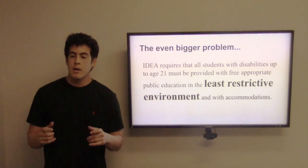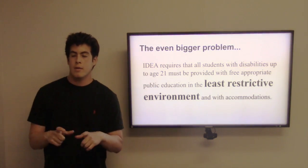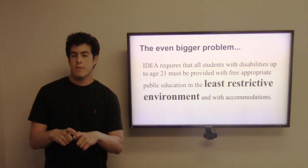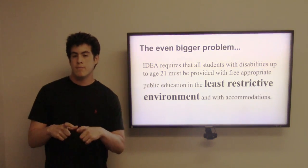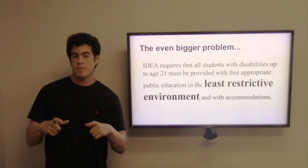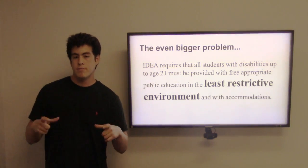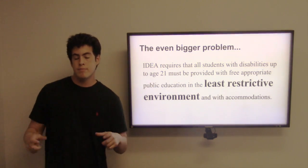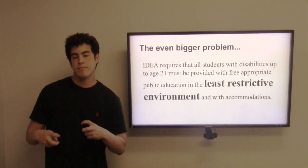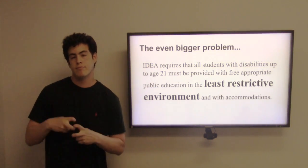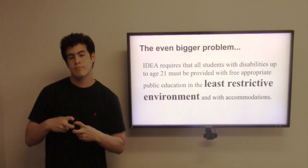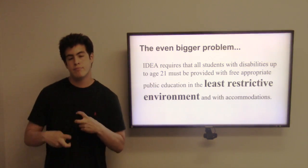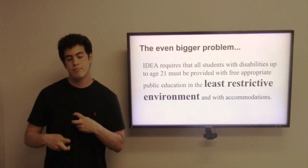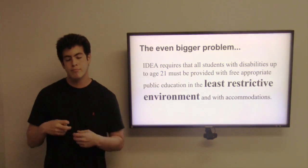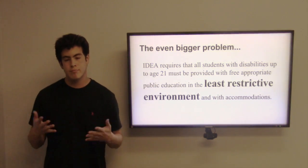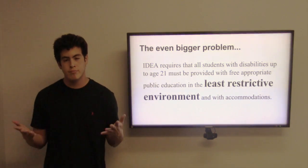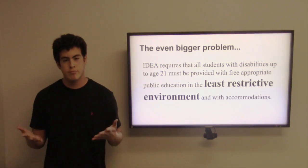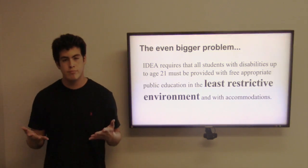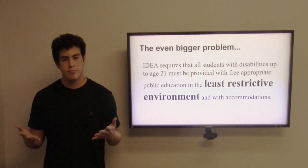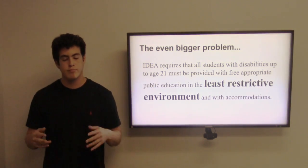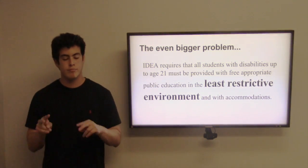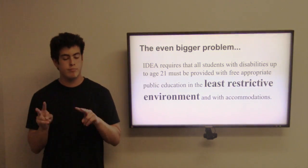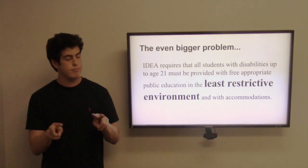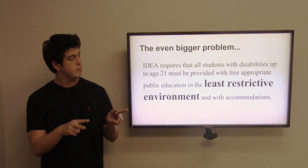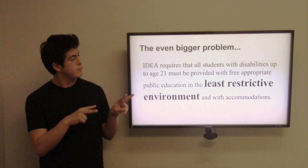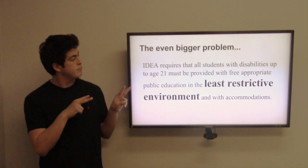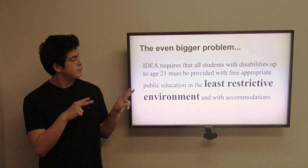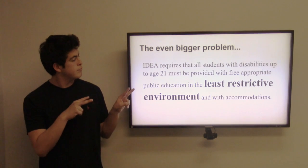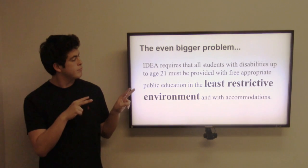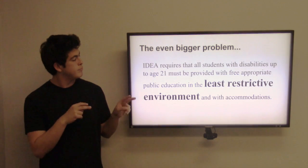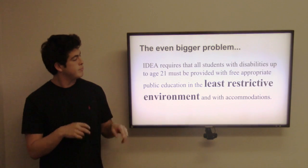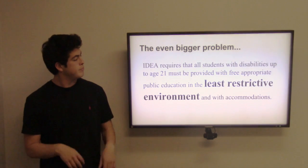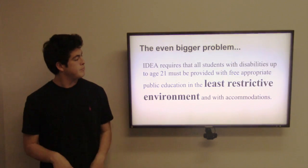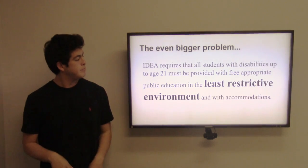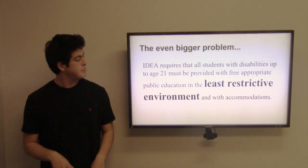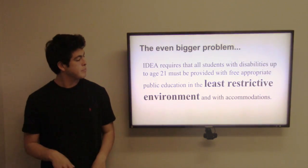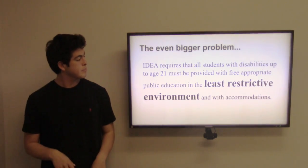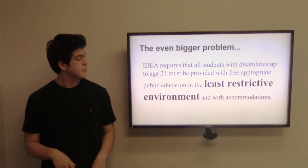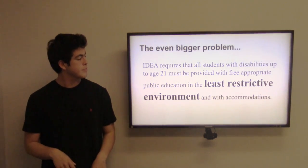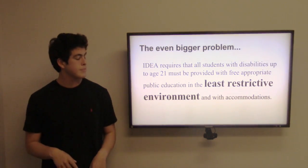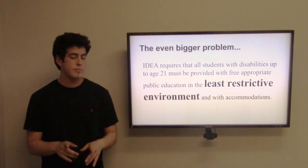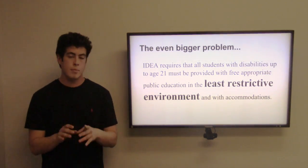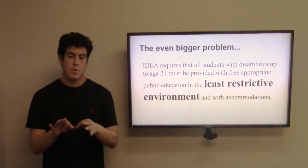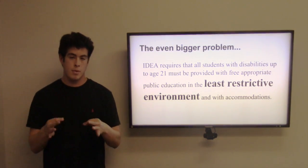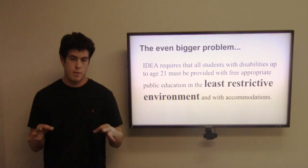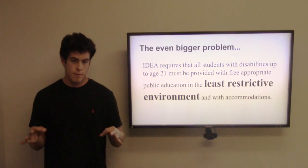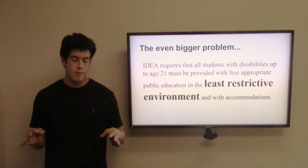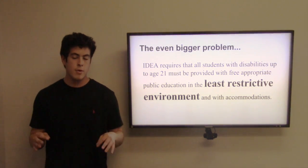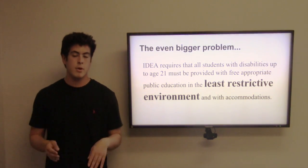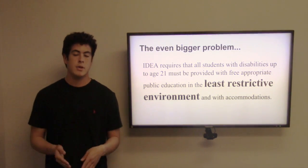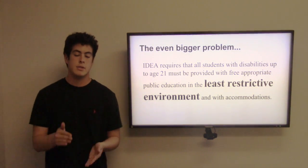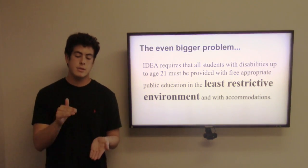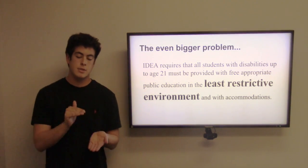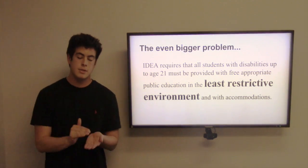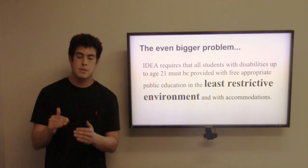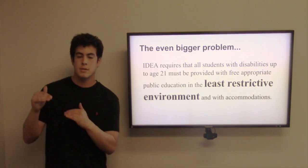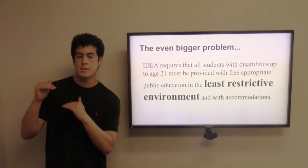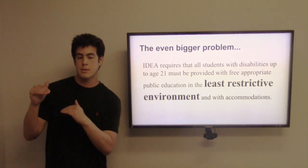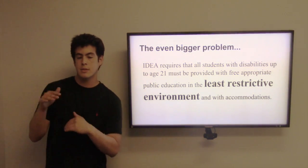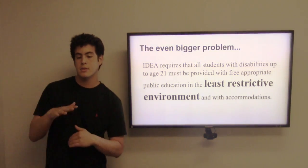Now, there's an even bigger problem with the deaf community. When you look at this phrase, you see least restrictive environment.